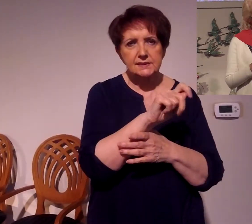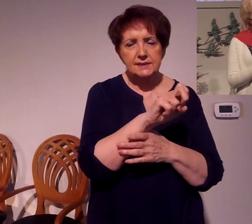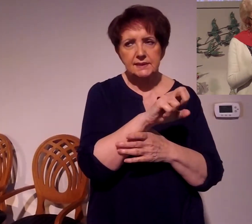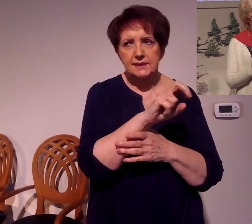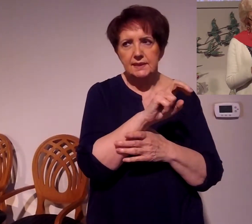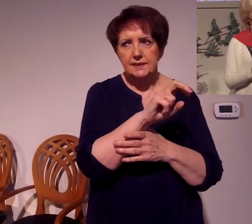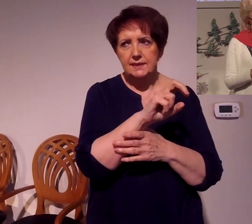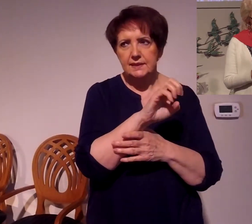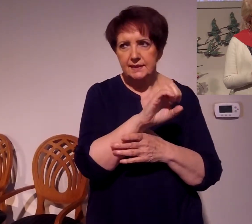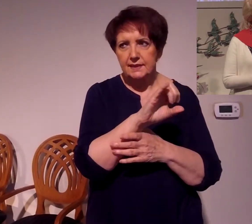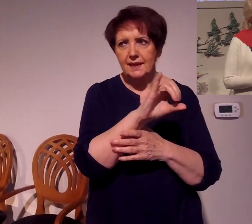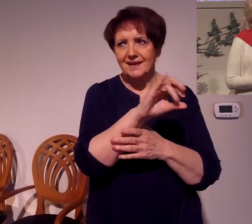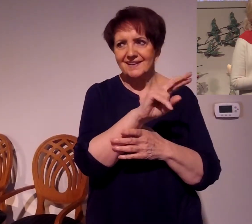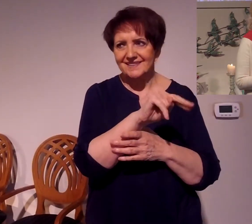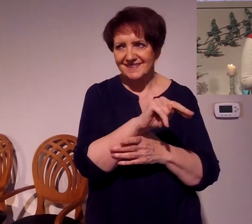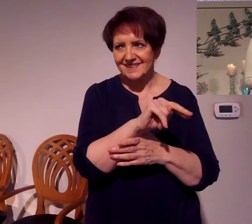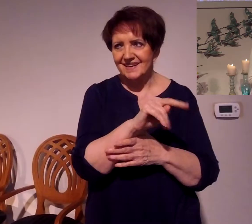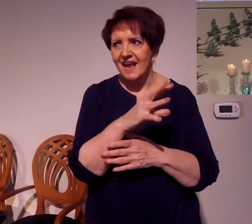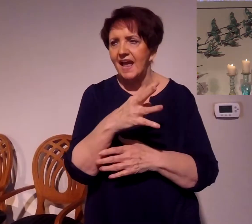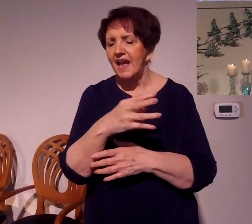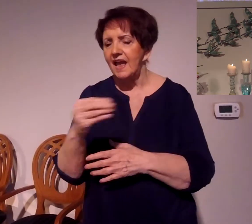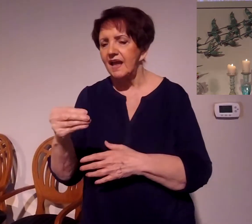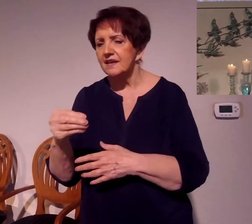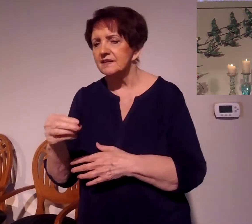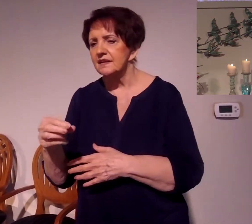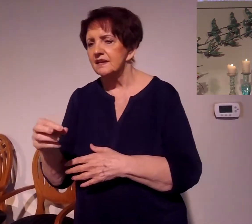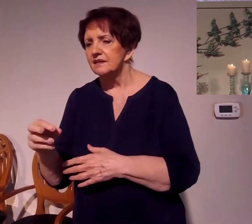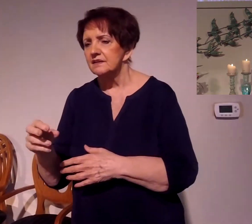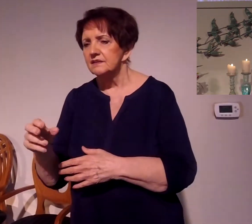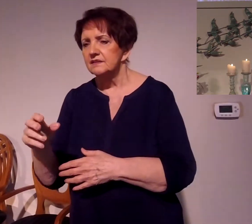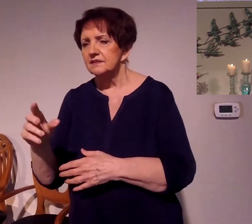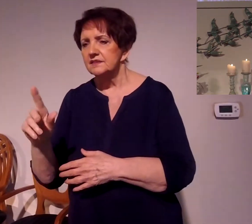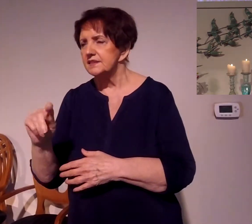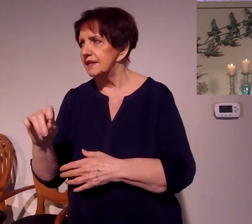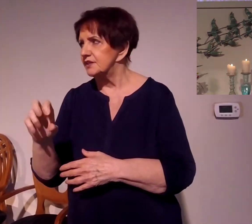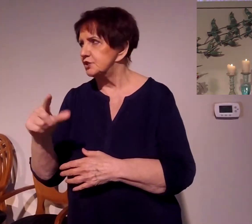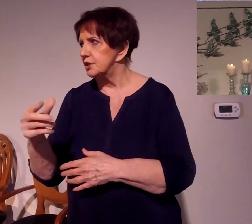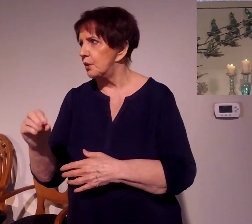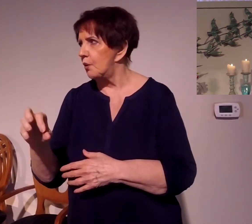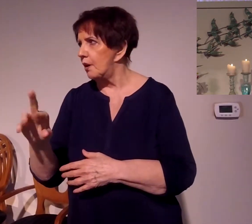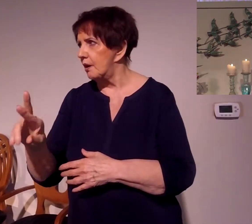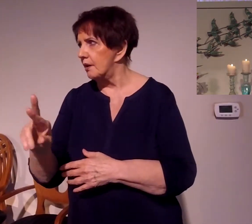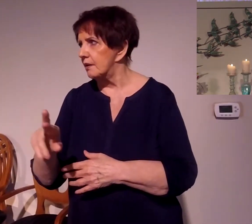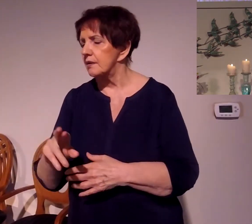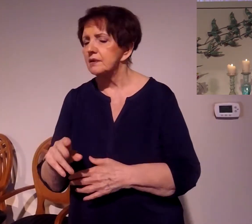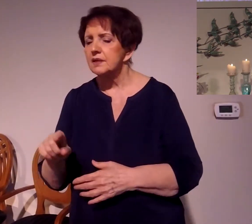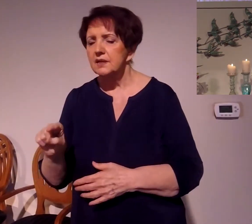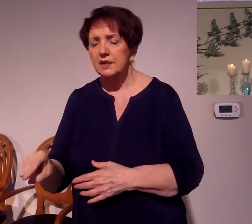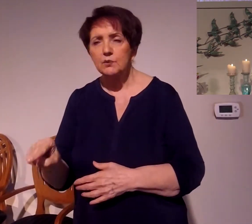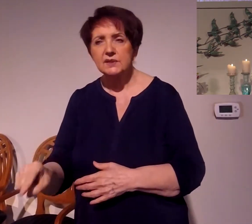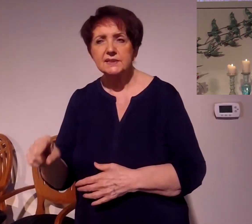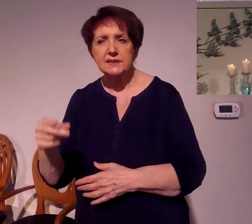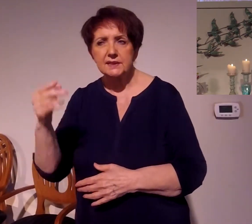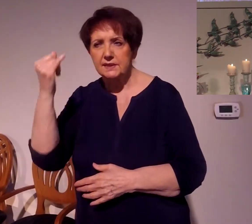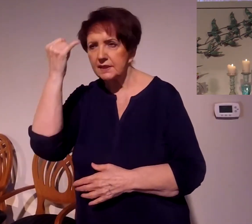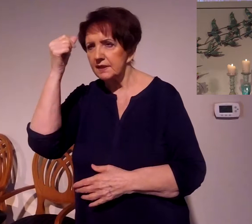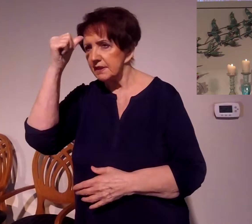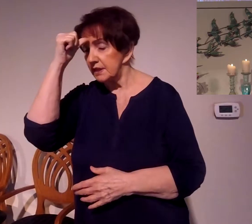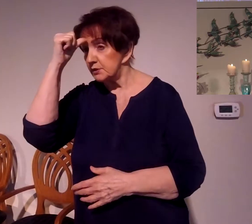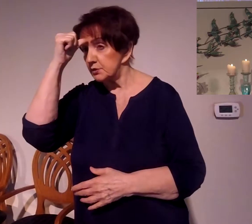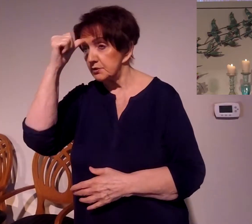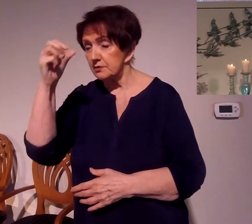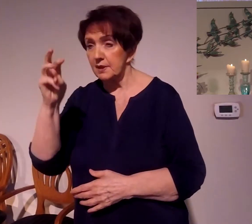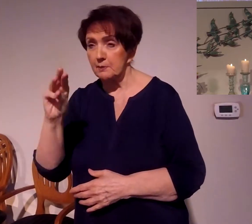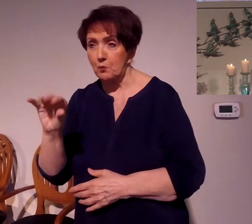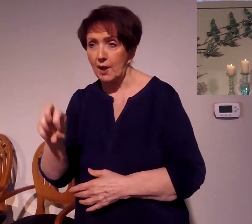Tagore. I'm going to butcher his first name because I'm not reading it. He was a Hindu mystic of the same